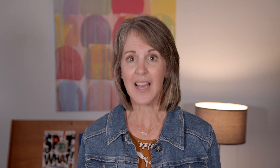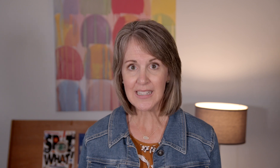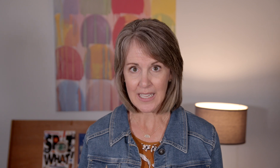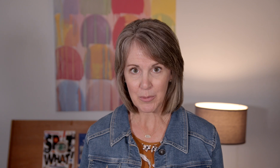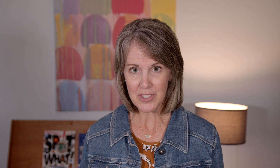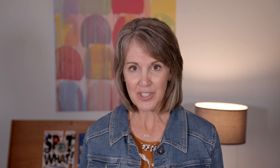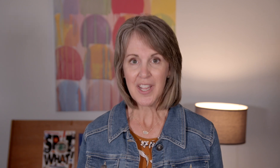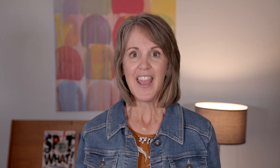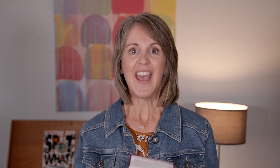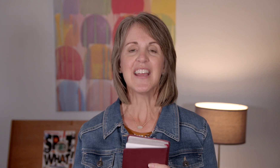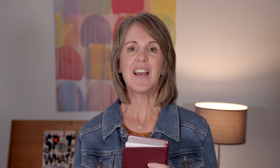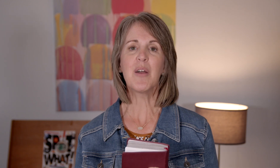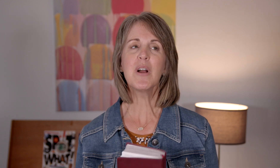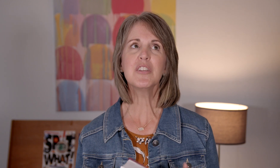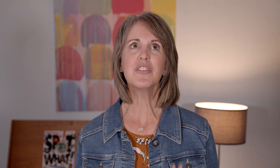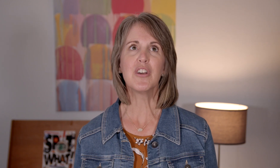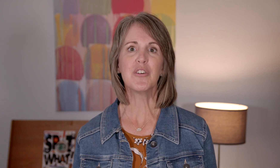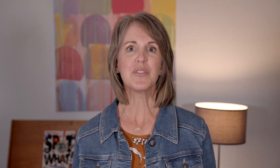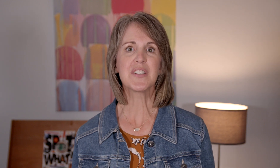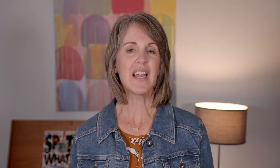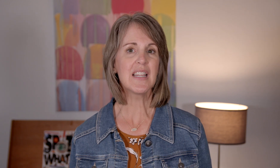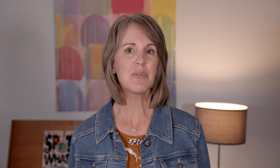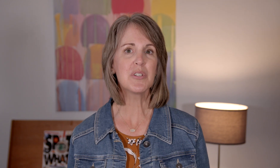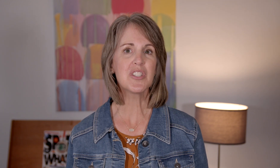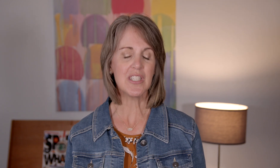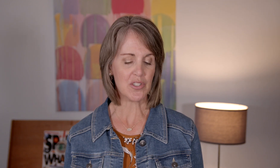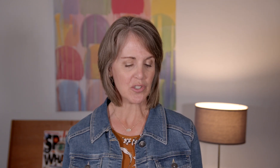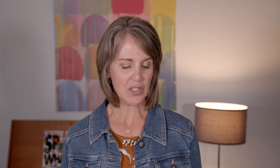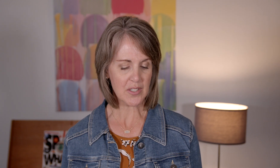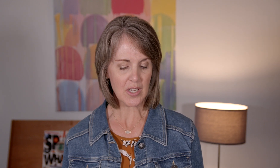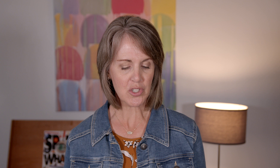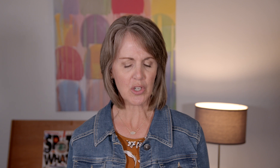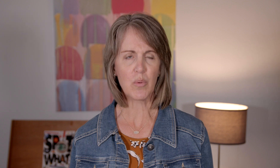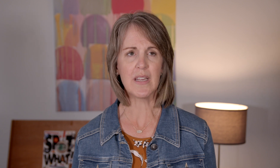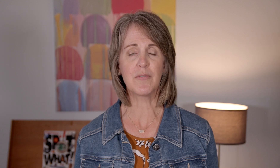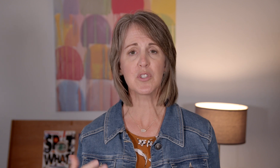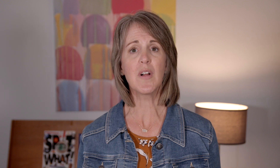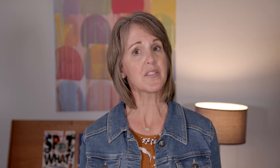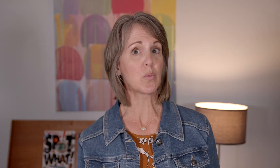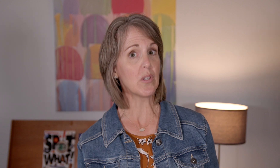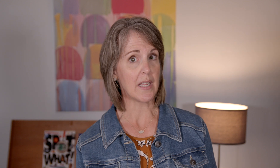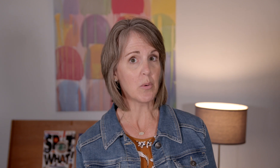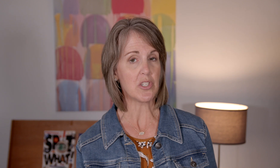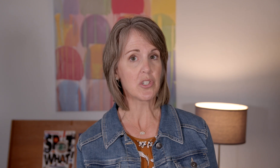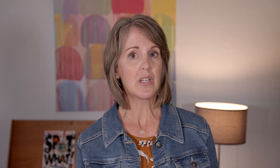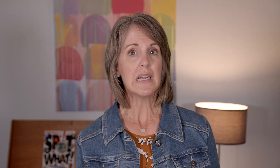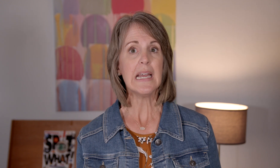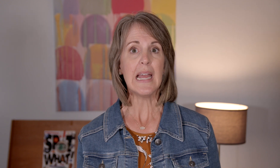sign language. And I want you to know sign language is just such a great, first of all, it's a real language,